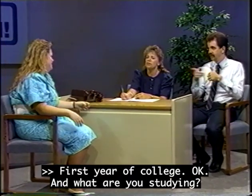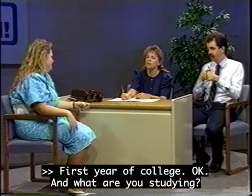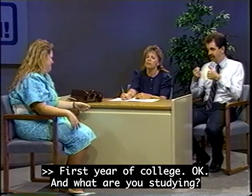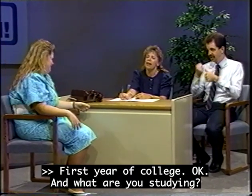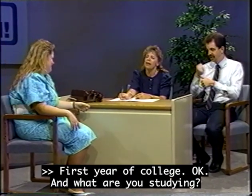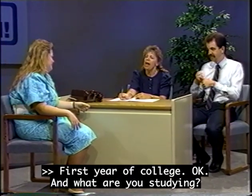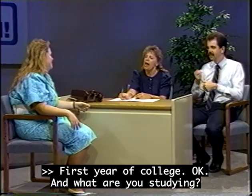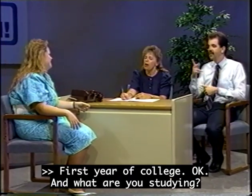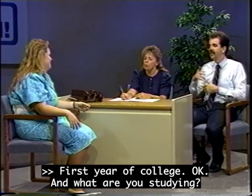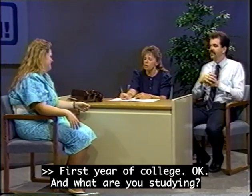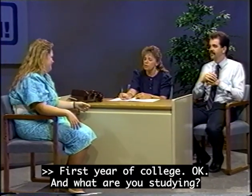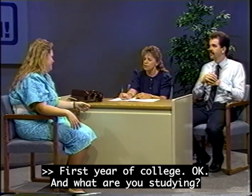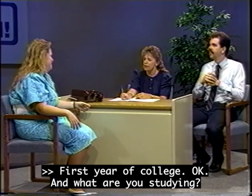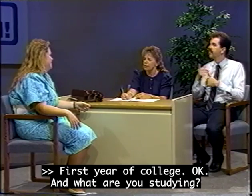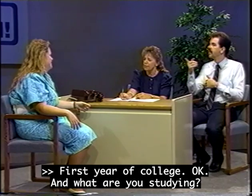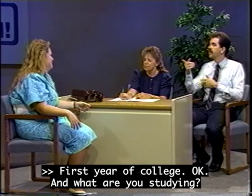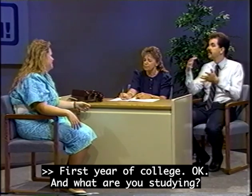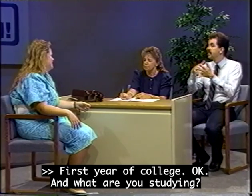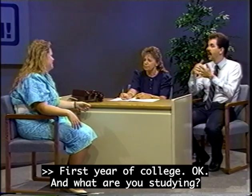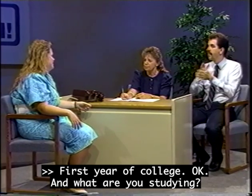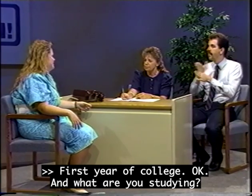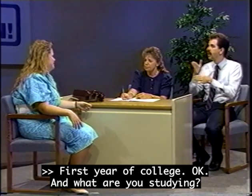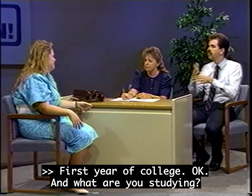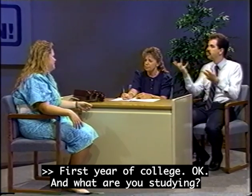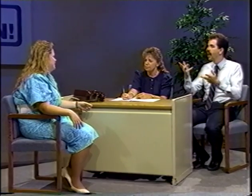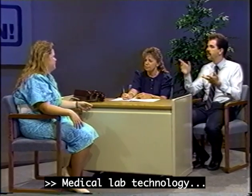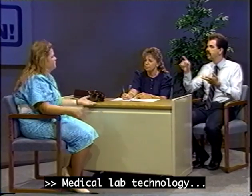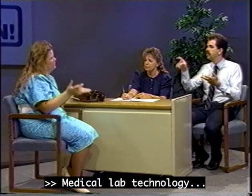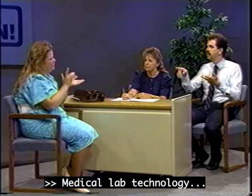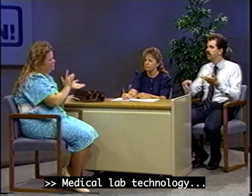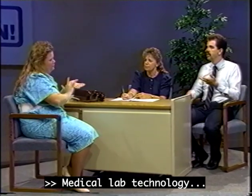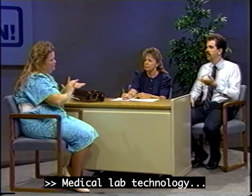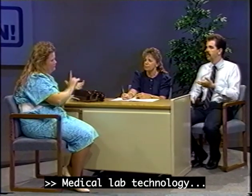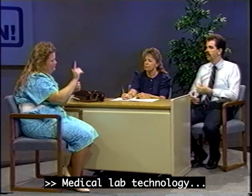college. Okay. And what are you studying?